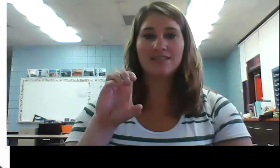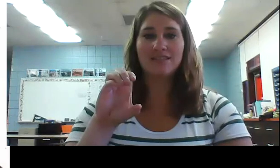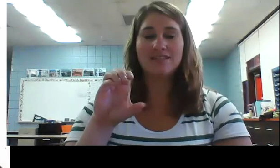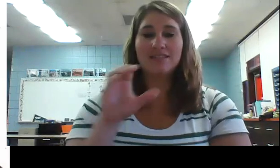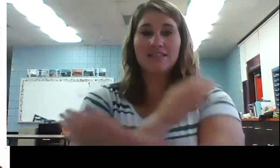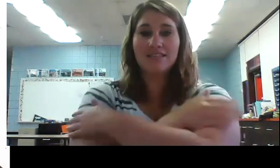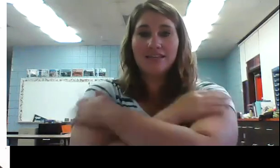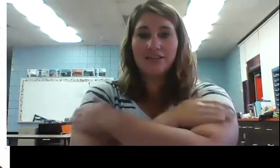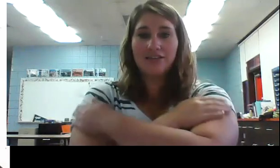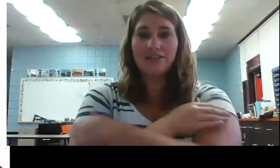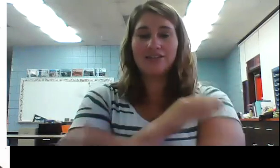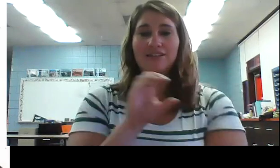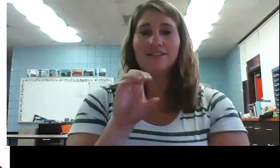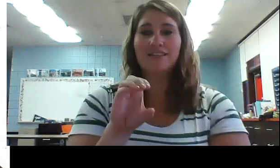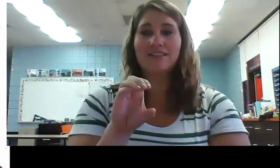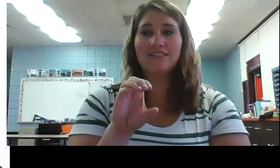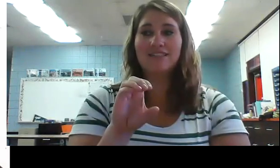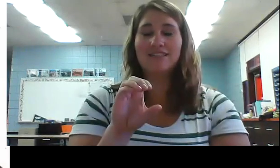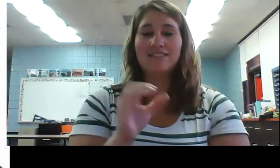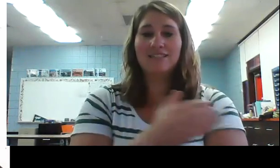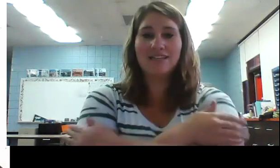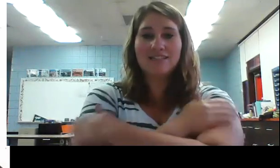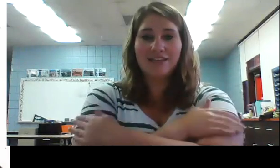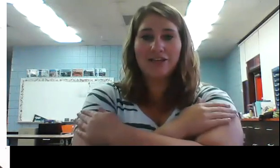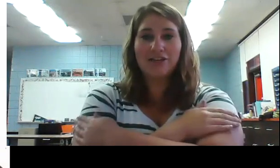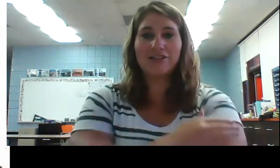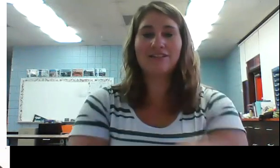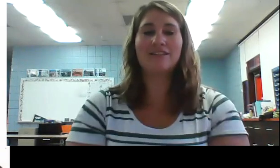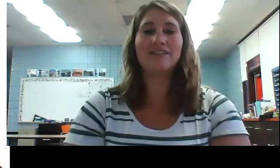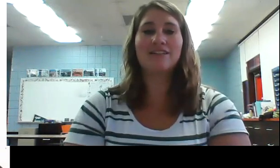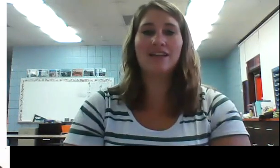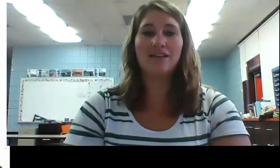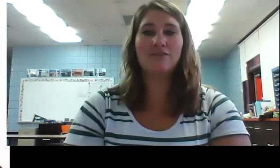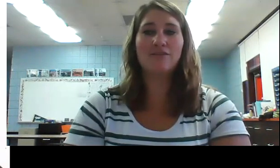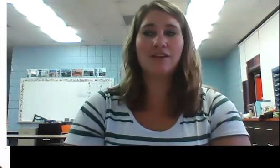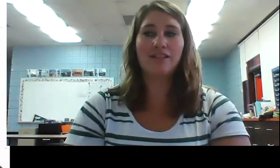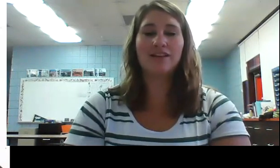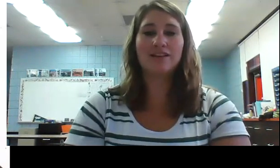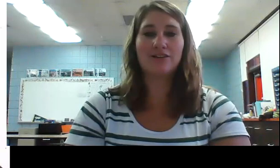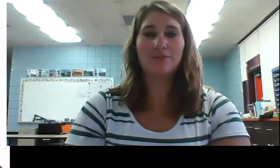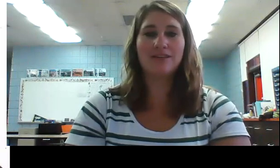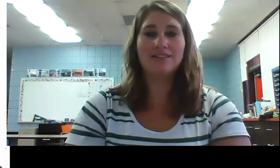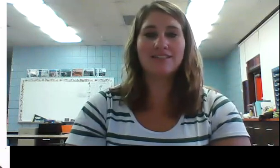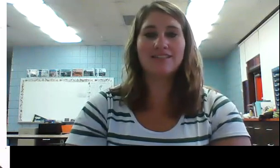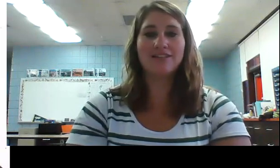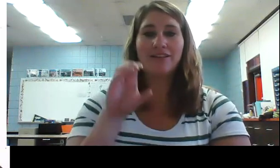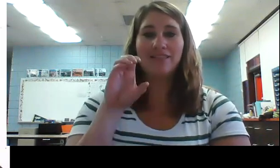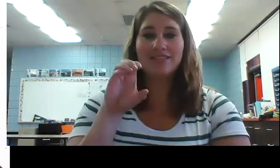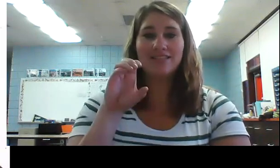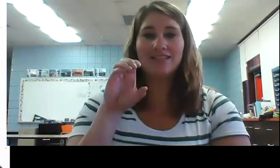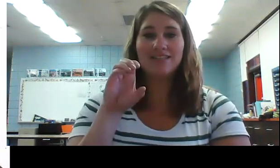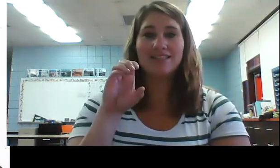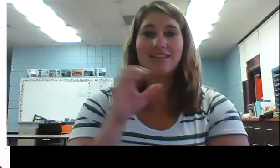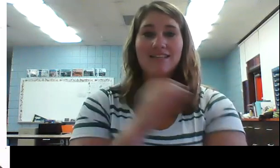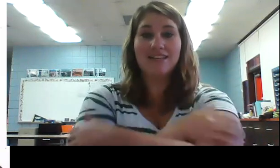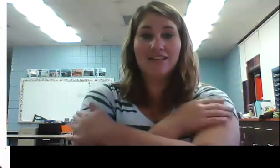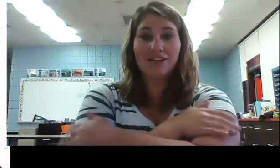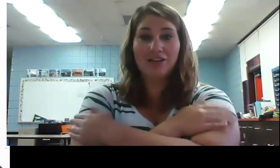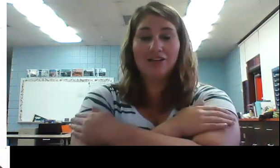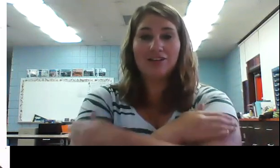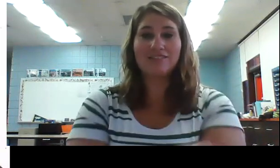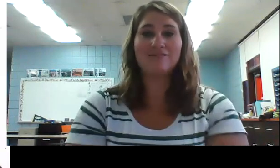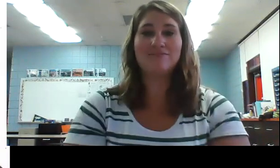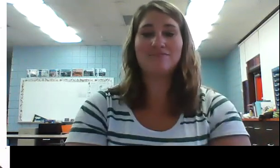the C says, the C says, every letter makes a sound. The C